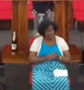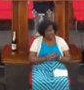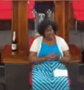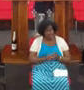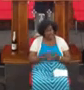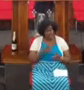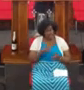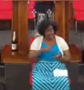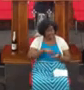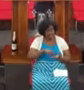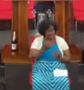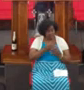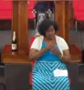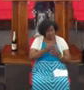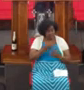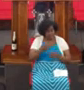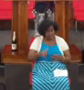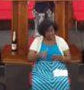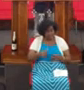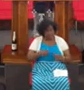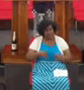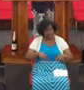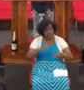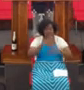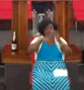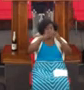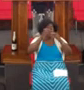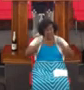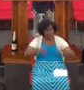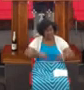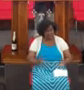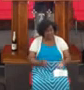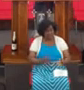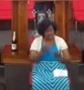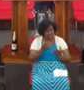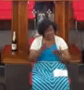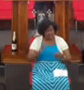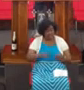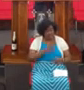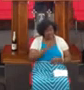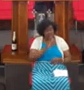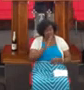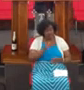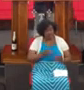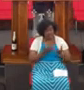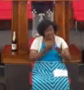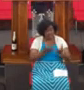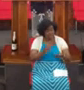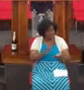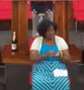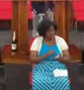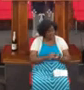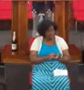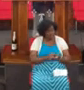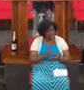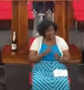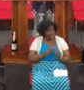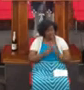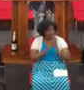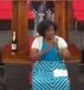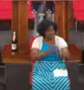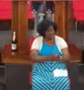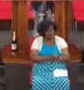The one thing that is standing between them going to heaven and going to hell might be you presenting them with the gospel and demonstrating